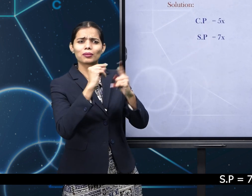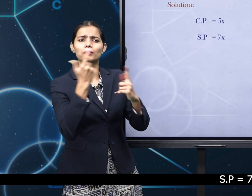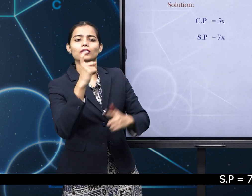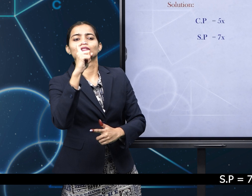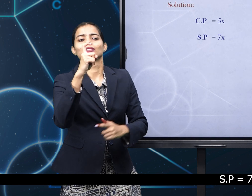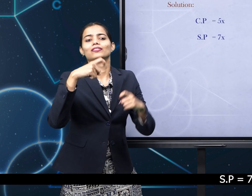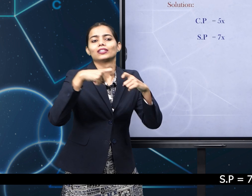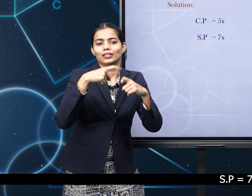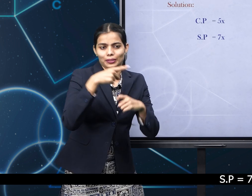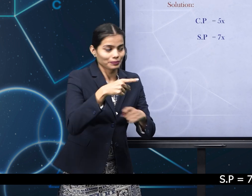7x.